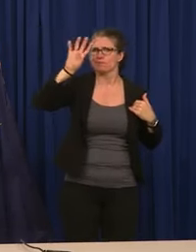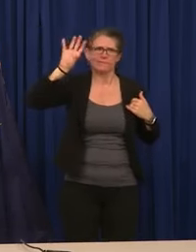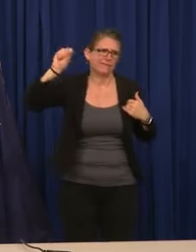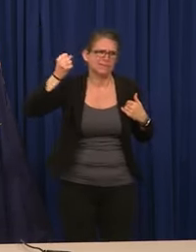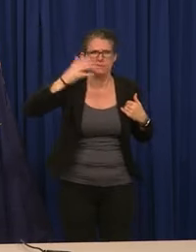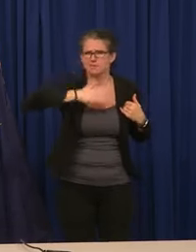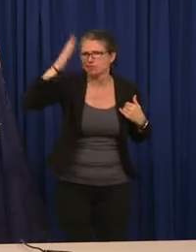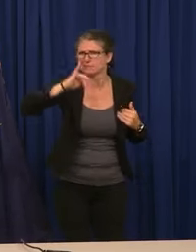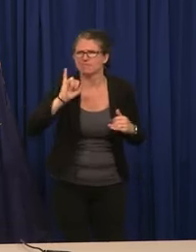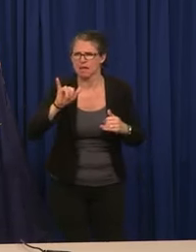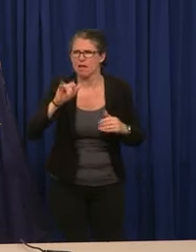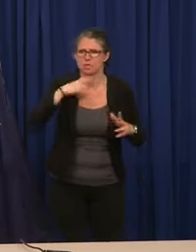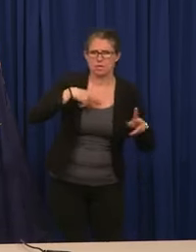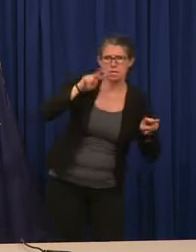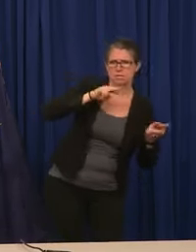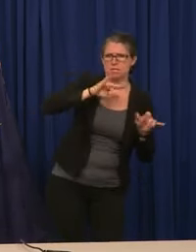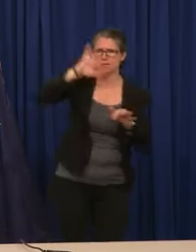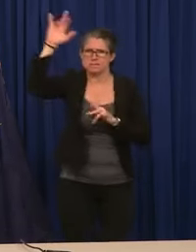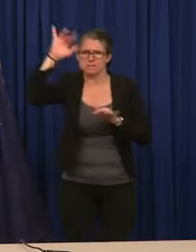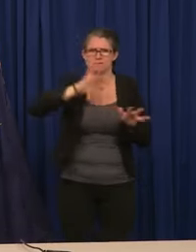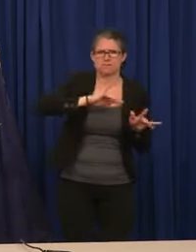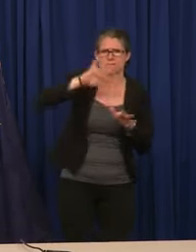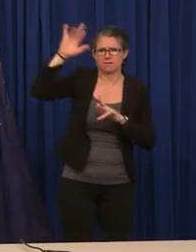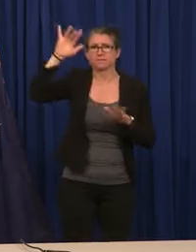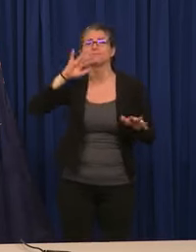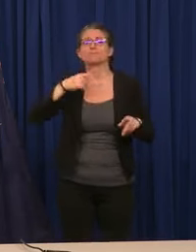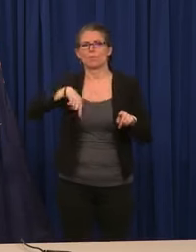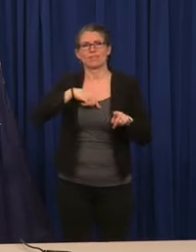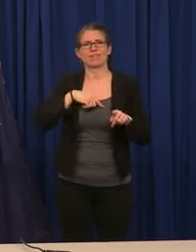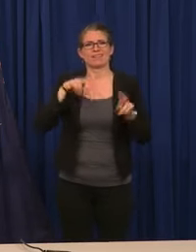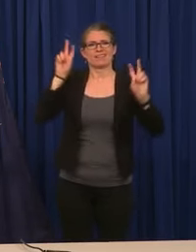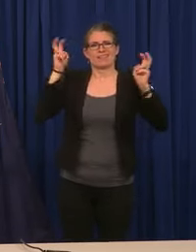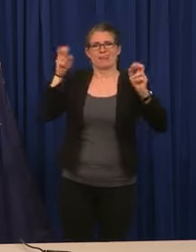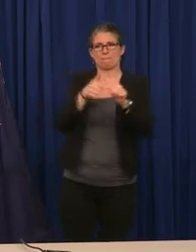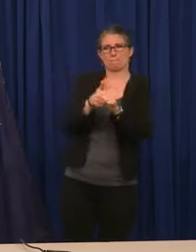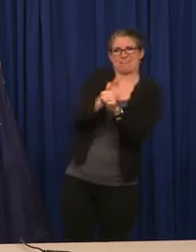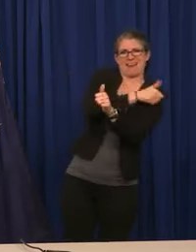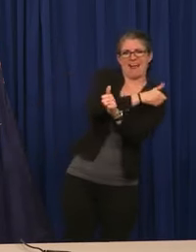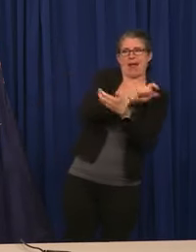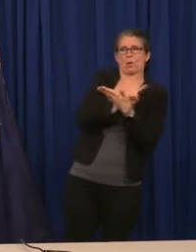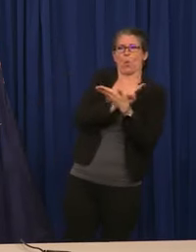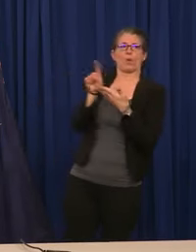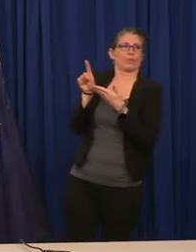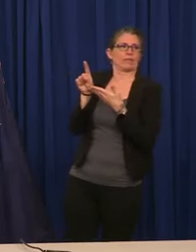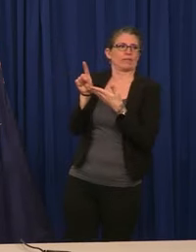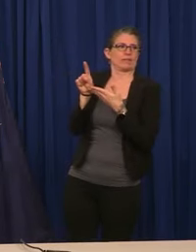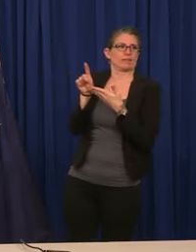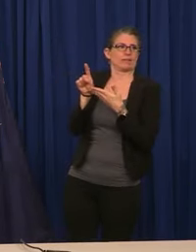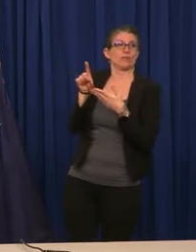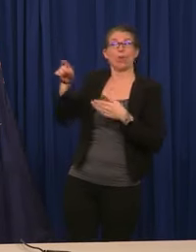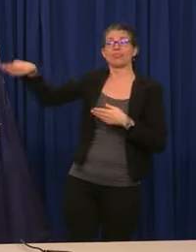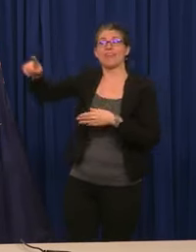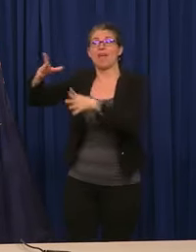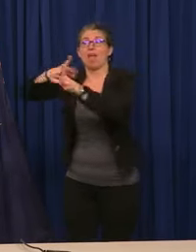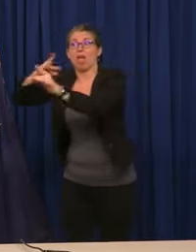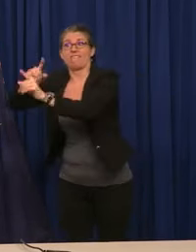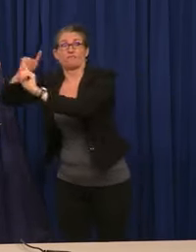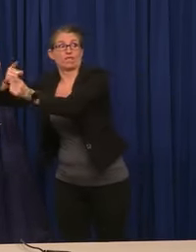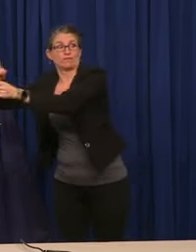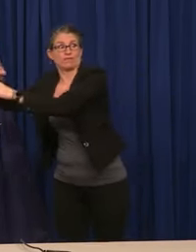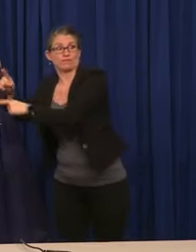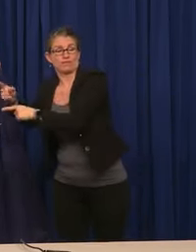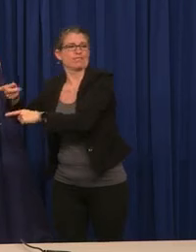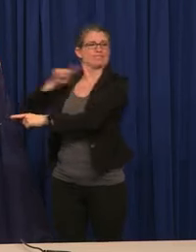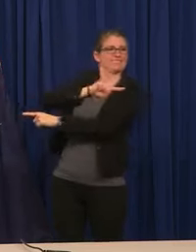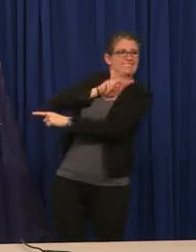has mentioned that she's in contact with her counterparts in Pennsylvania and Kentucky. I happen to be very close colleagues with